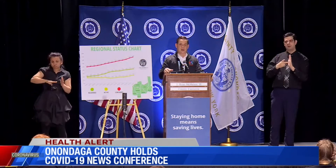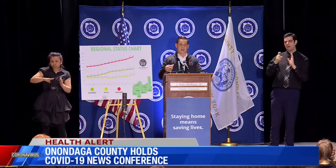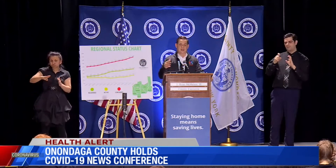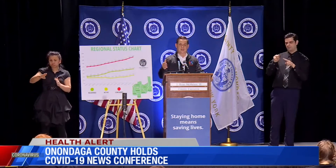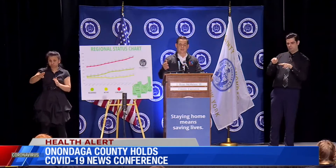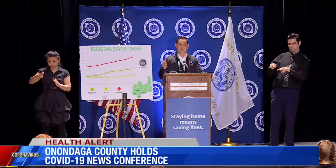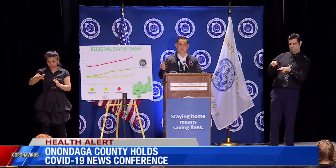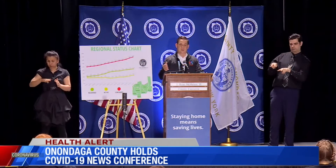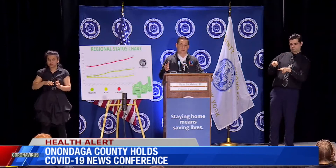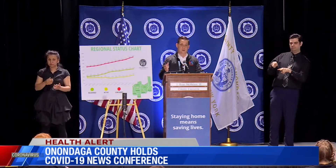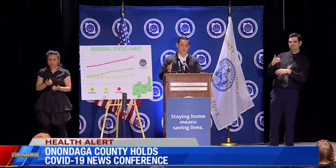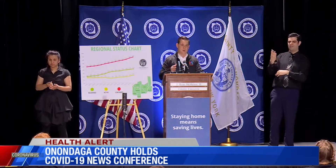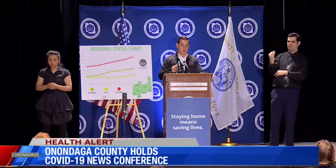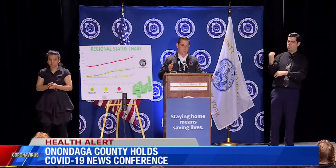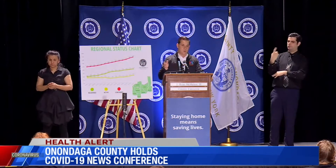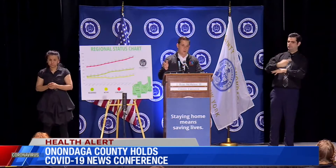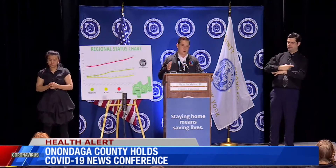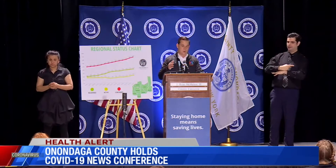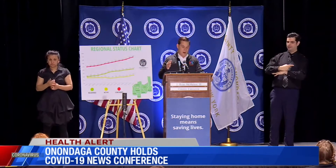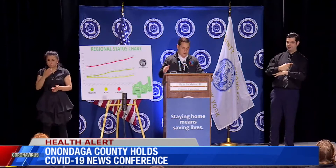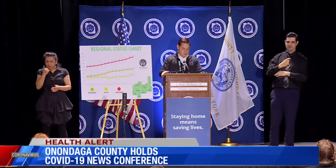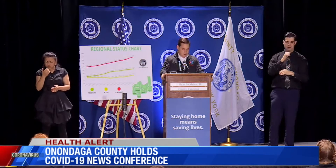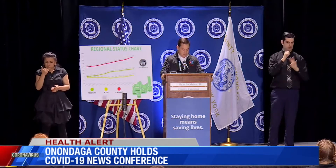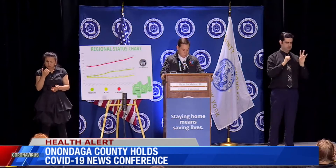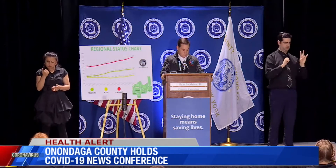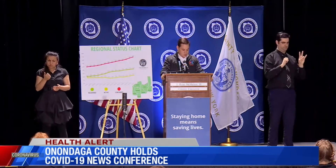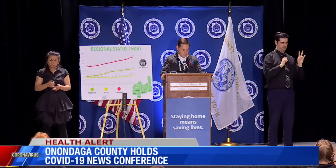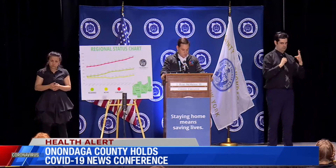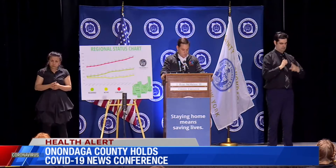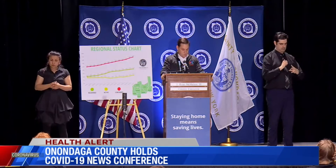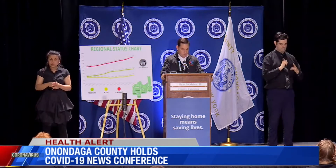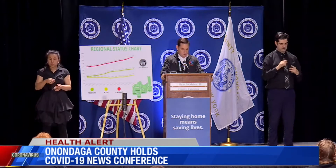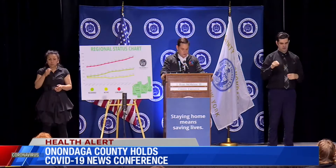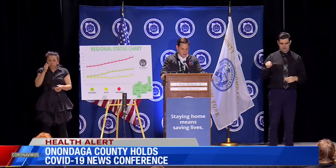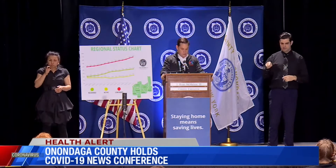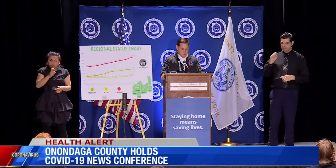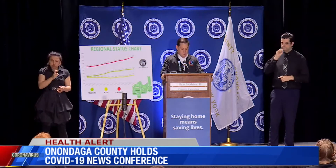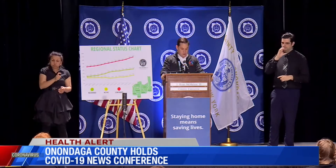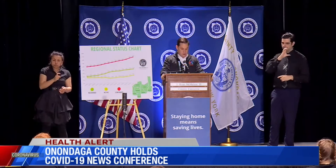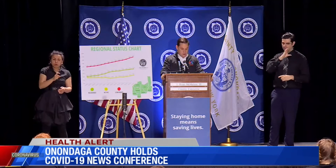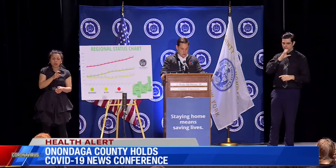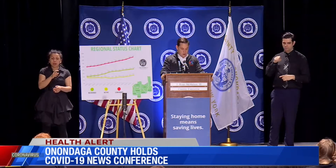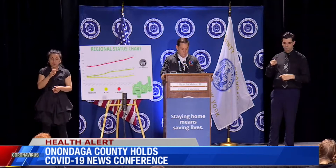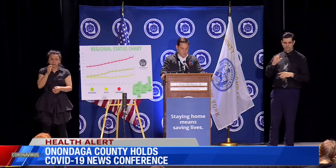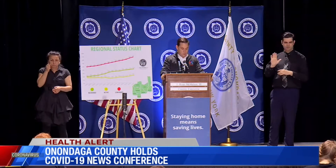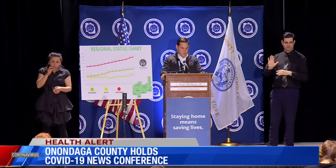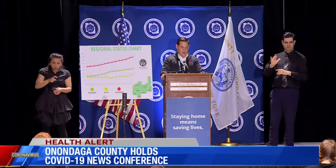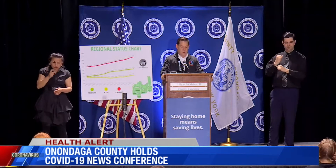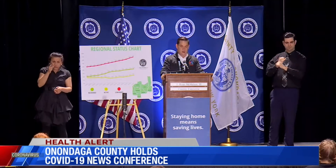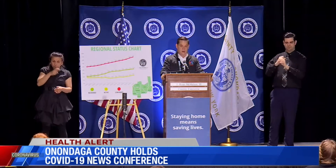weak and then get sick with something else. So we're going to watch our seniors for a 14-day period